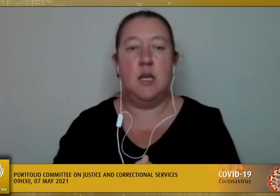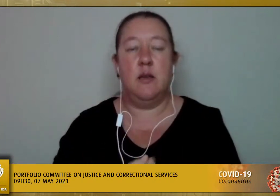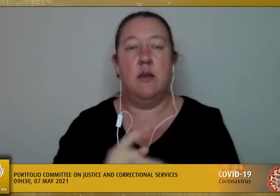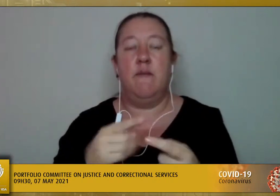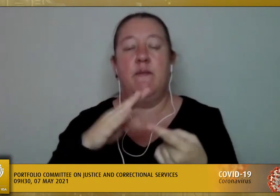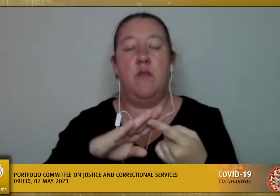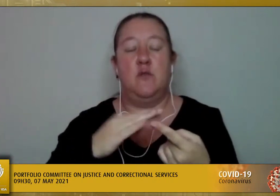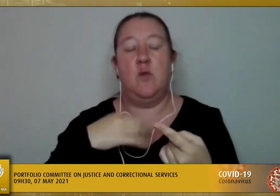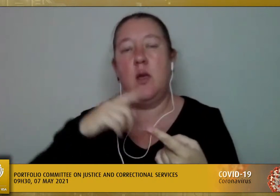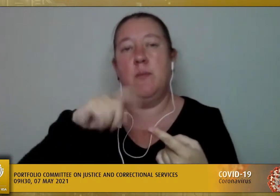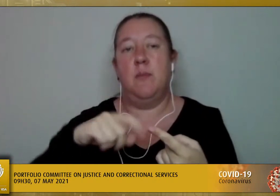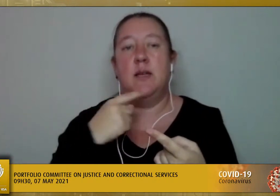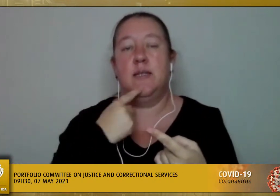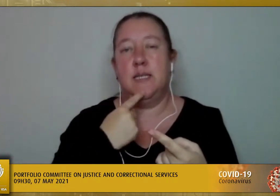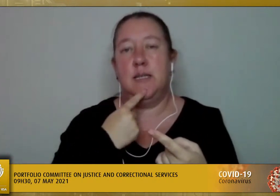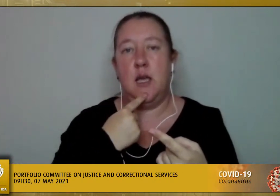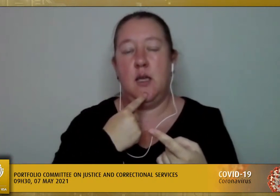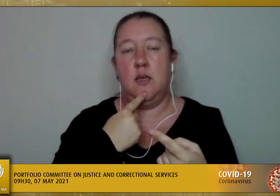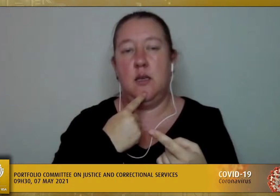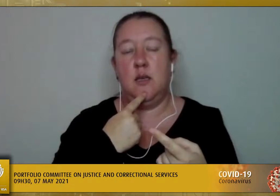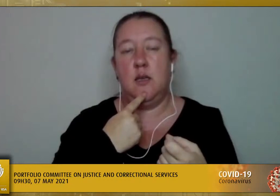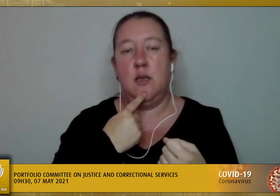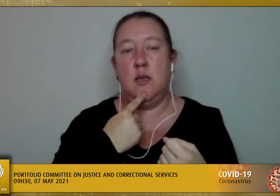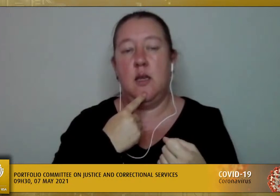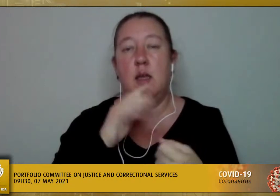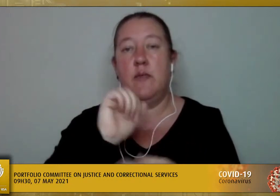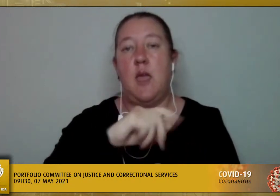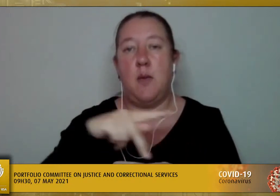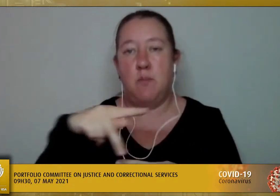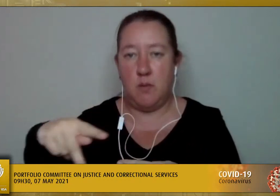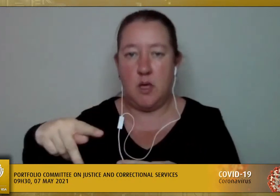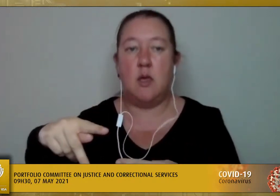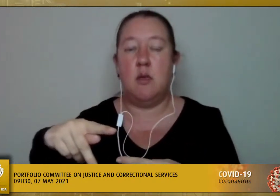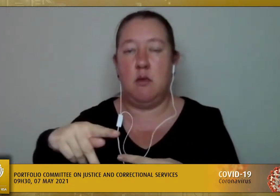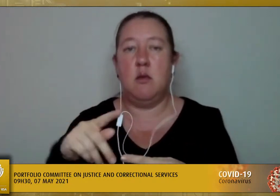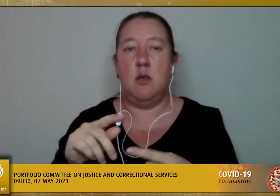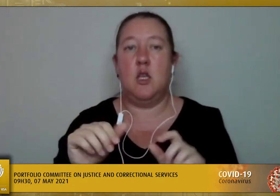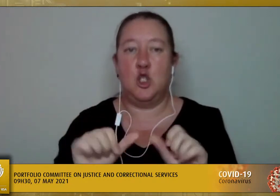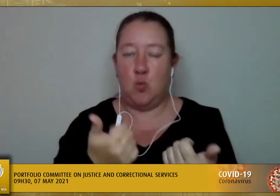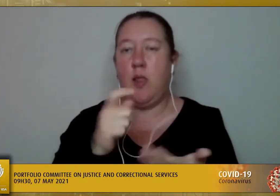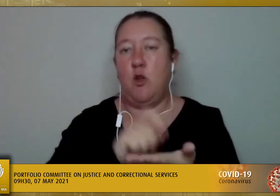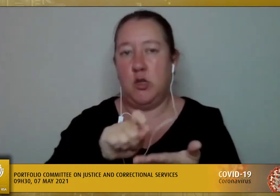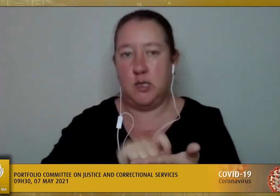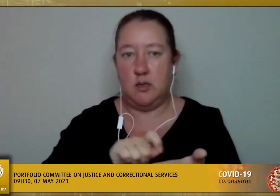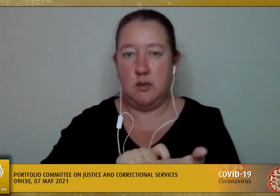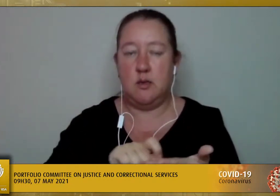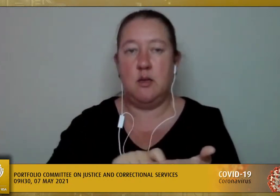first of all I must say no the the the app is Well written